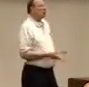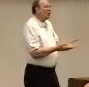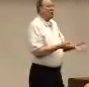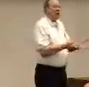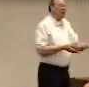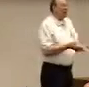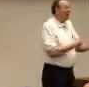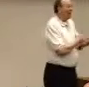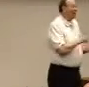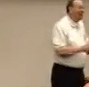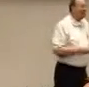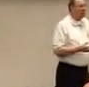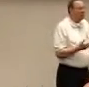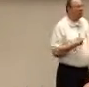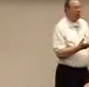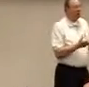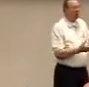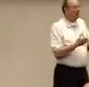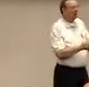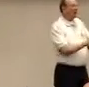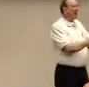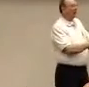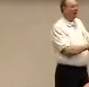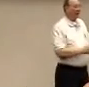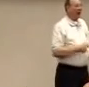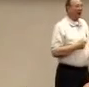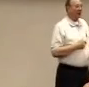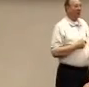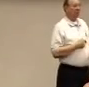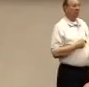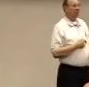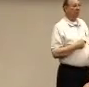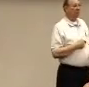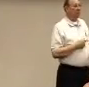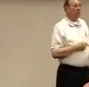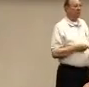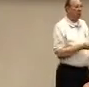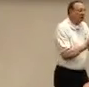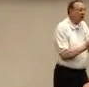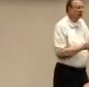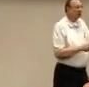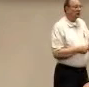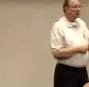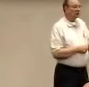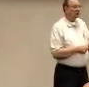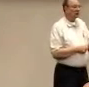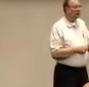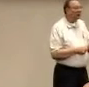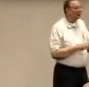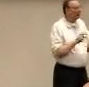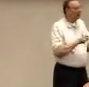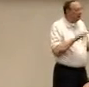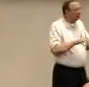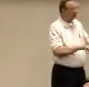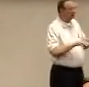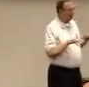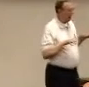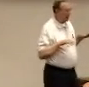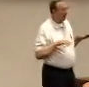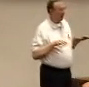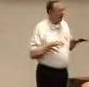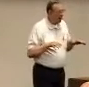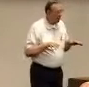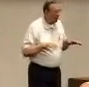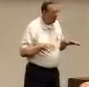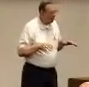to get out there, we want to serve people, we want to love people, we want to change their life, and we rush it. But really what we need to do